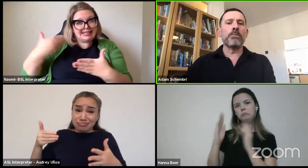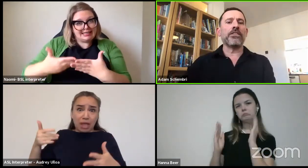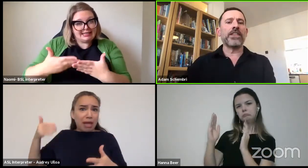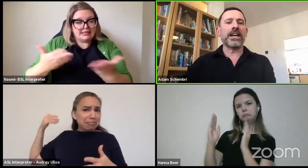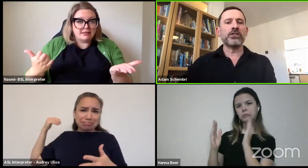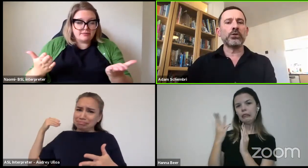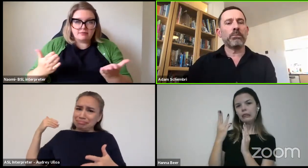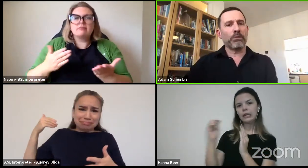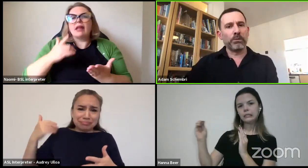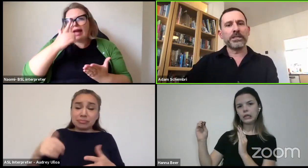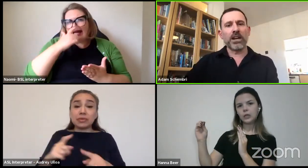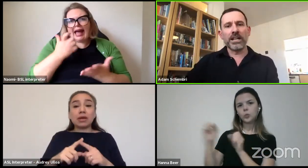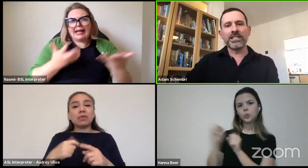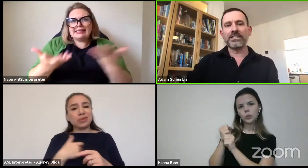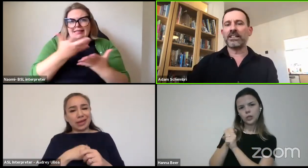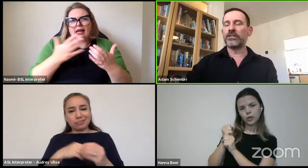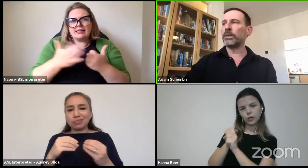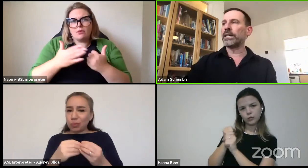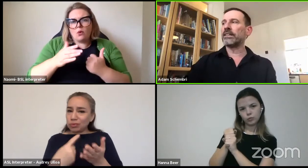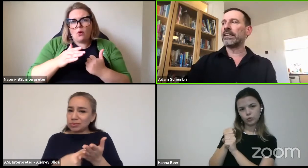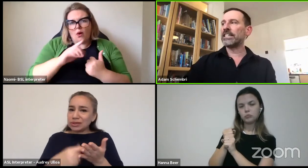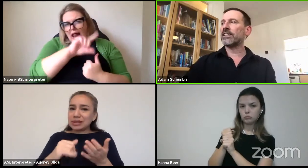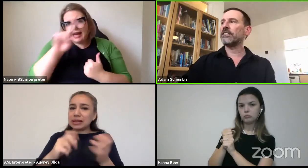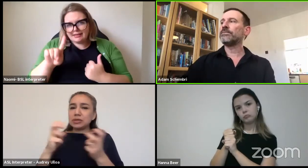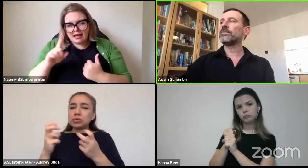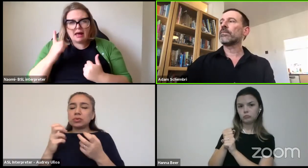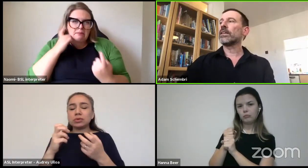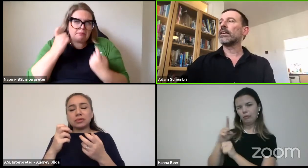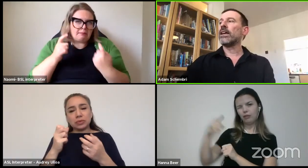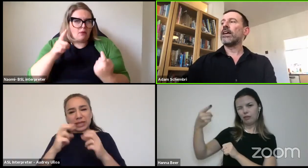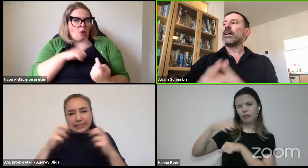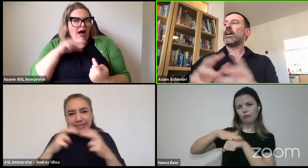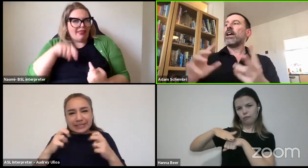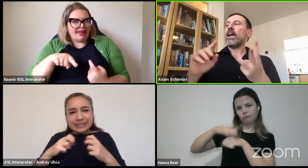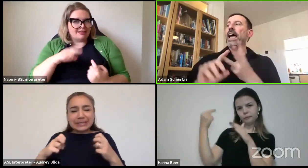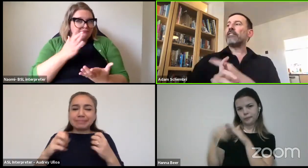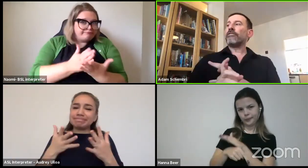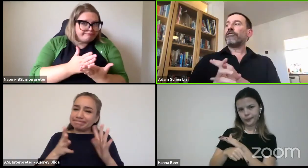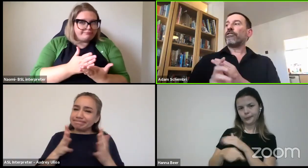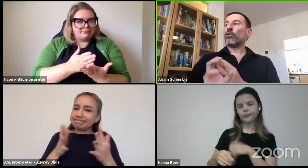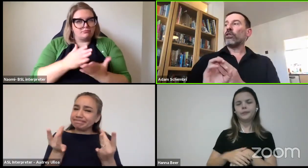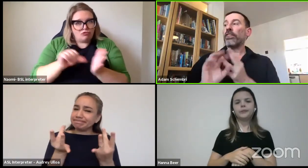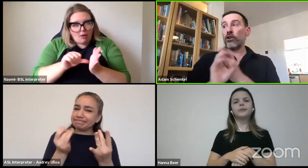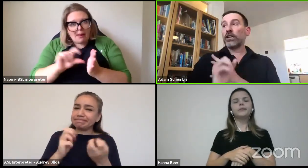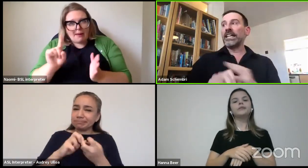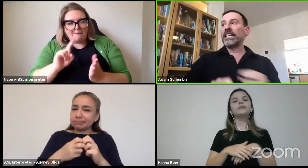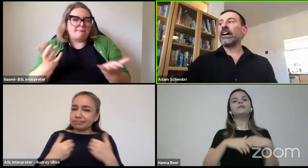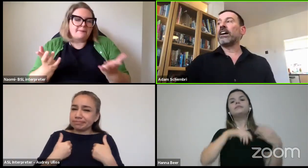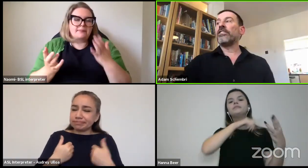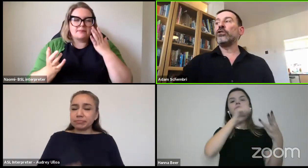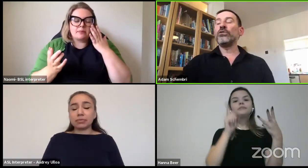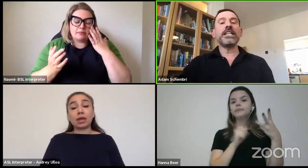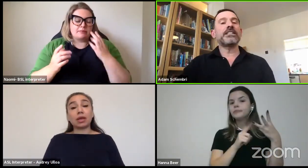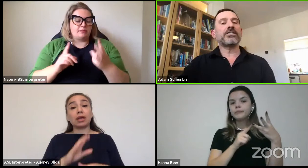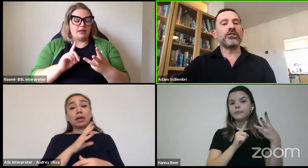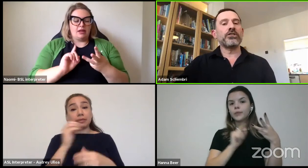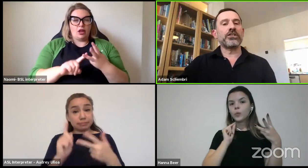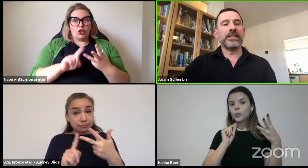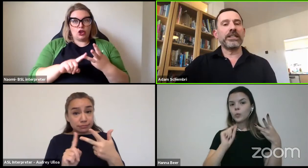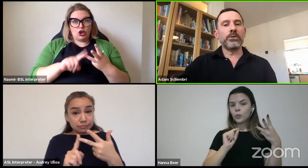more about that issue and problematize it a little bit later. And thirdly, the